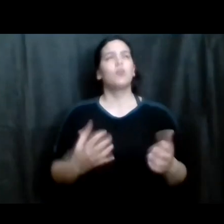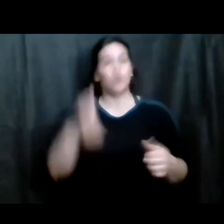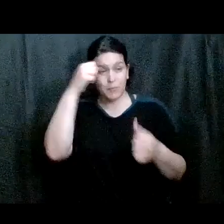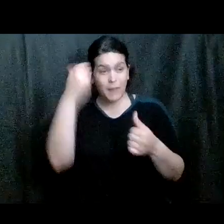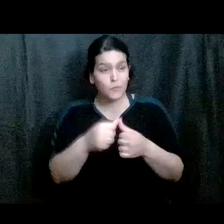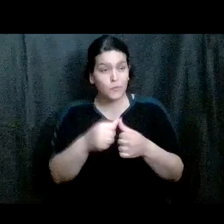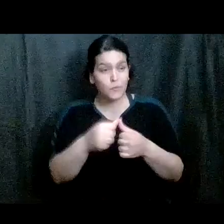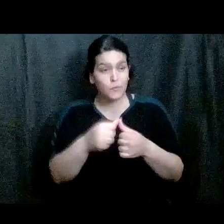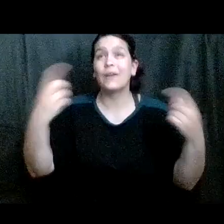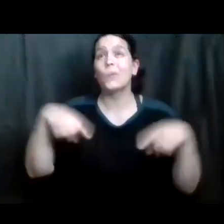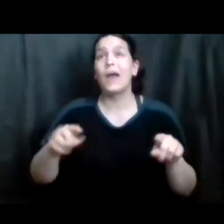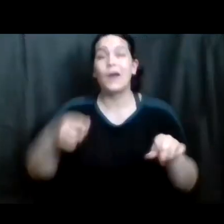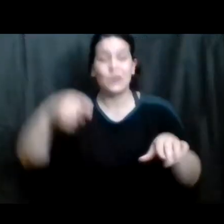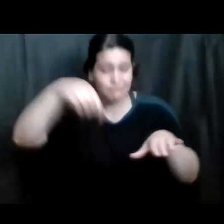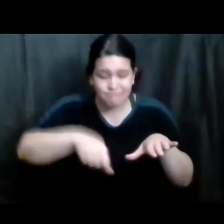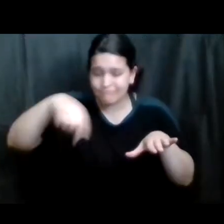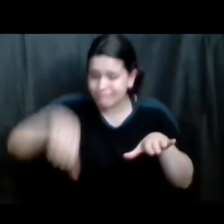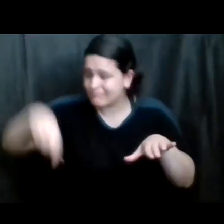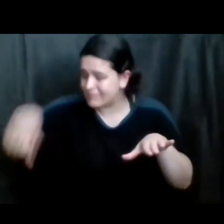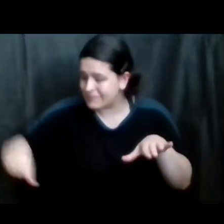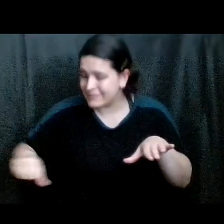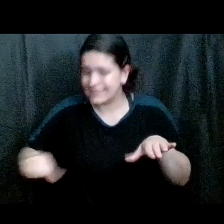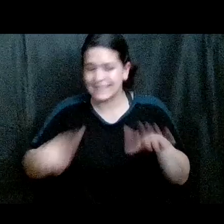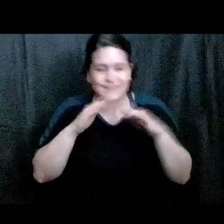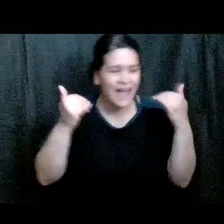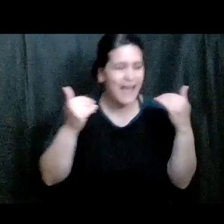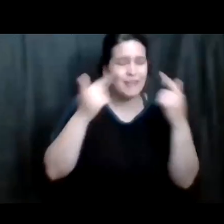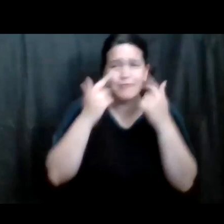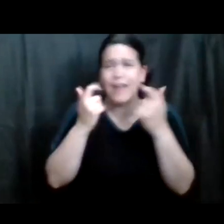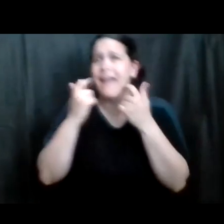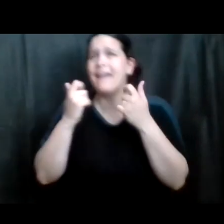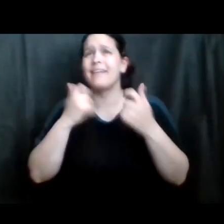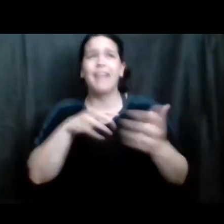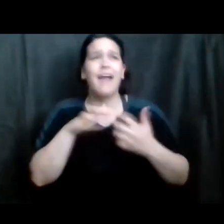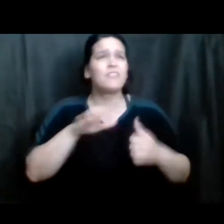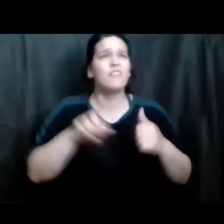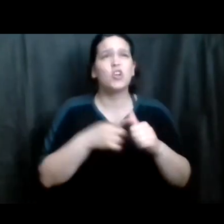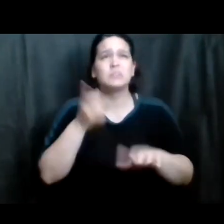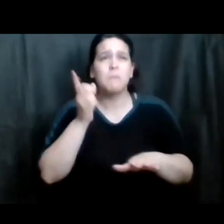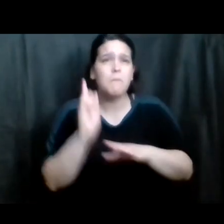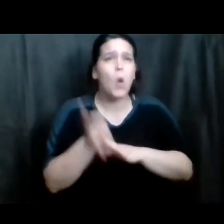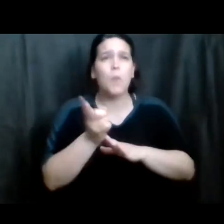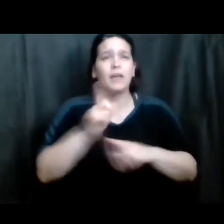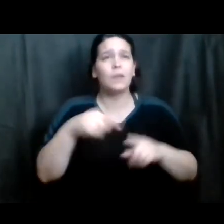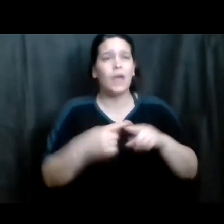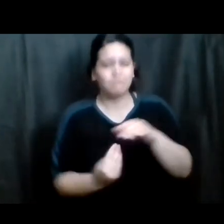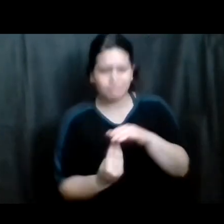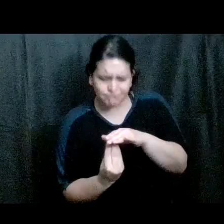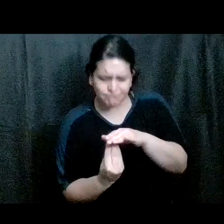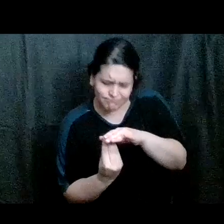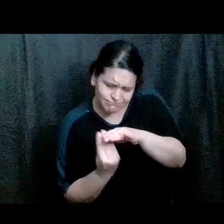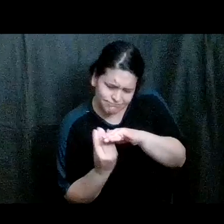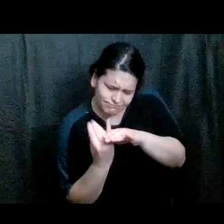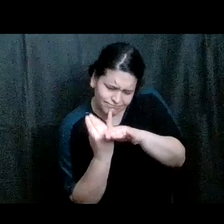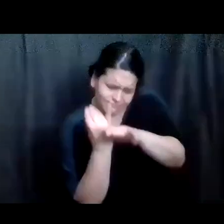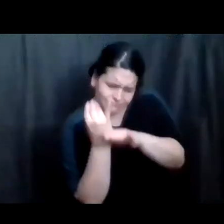smile, cry, laugh, and rejoice that first moment of breaking free from beneath earthen stasis, when